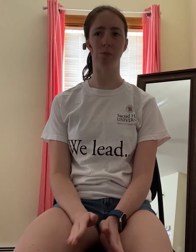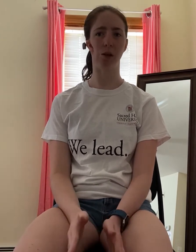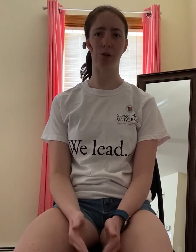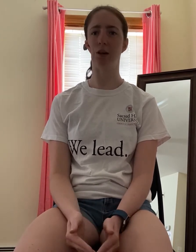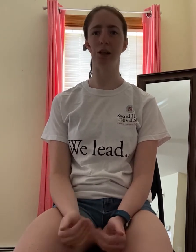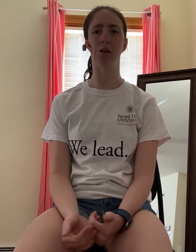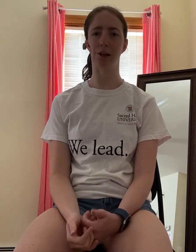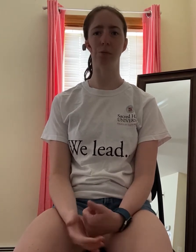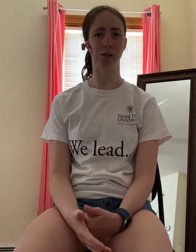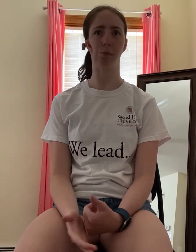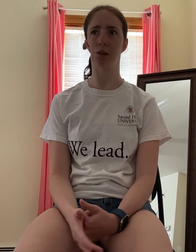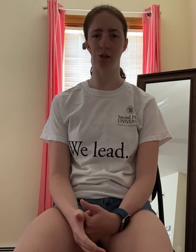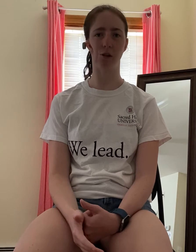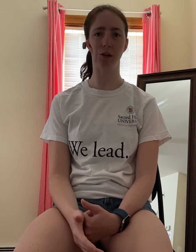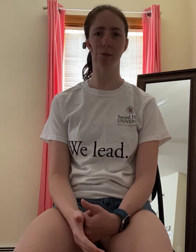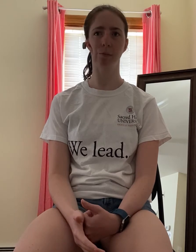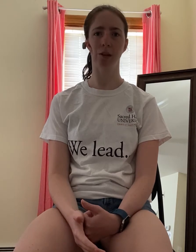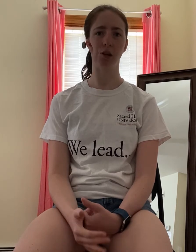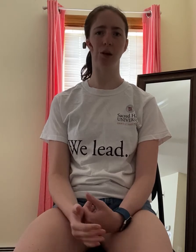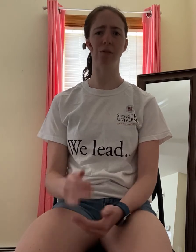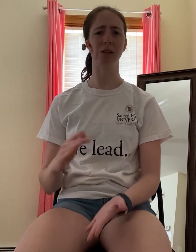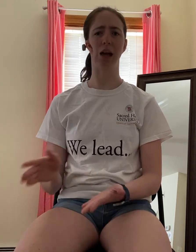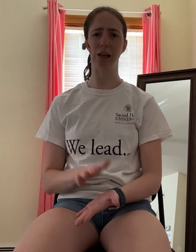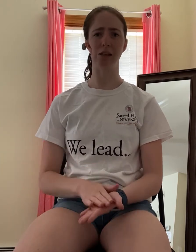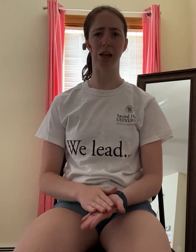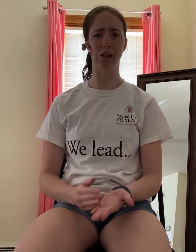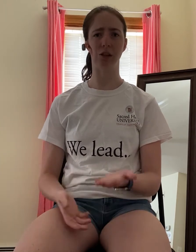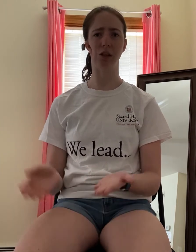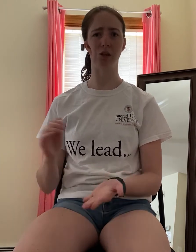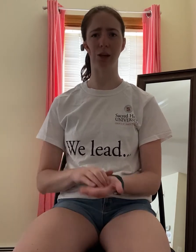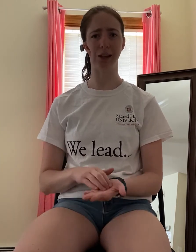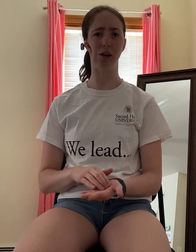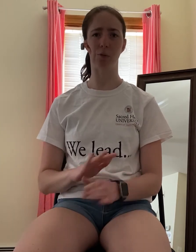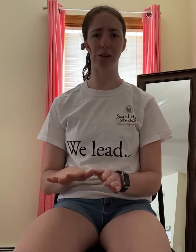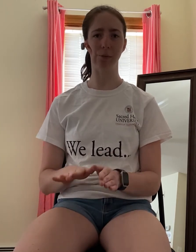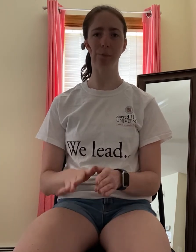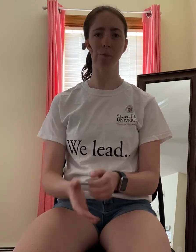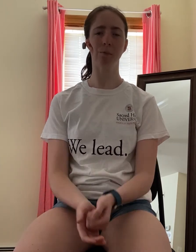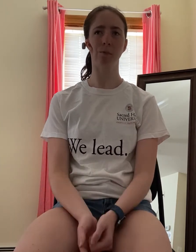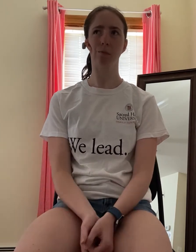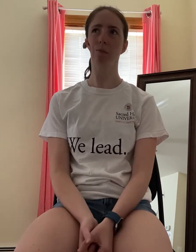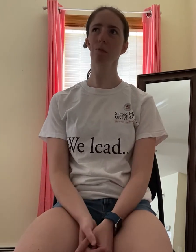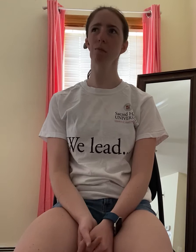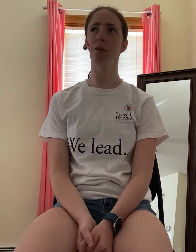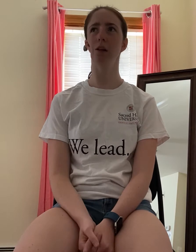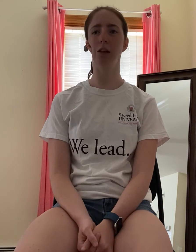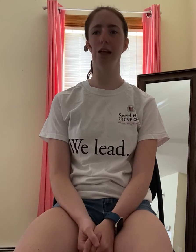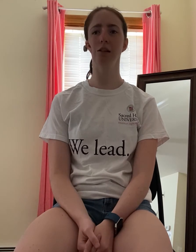They will know, like, okay, you messed up, you're gonna start over. You don't have to sign saying that you're gonna do it again or whatnot. The next